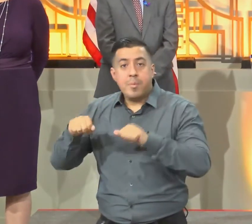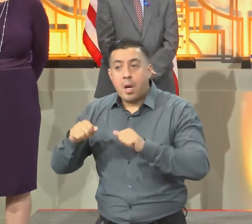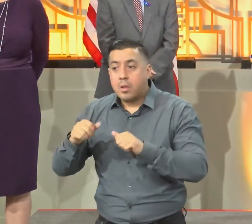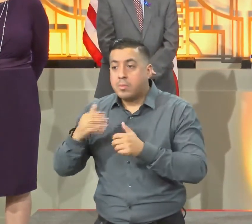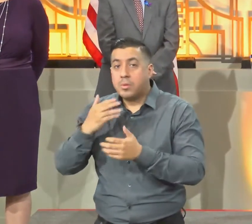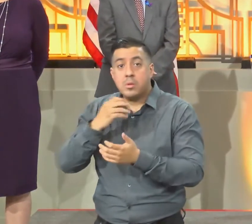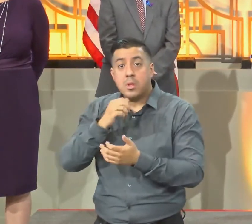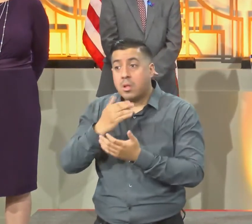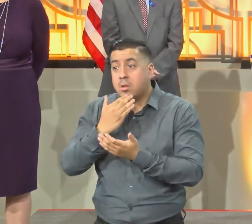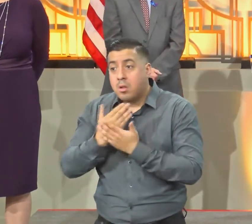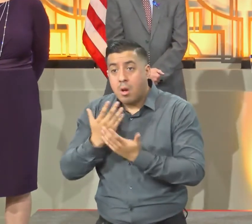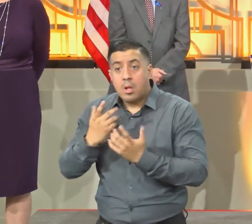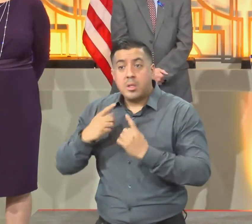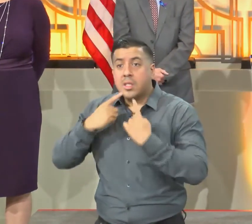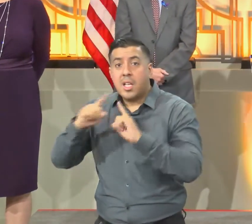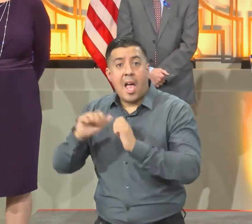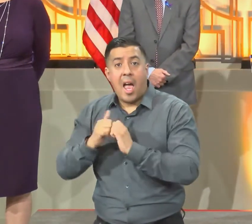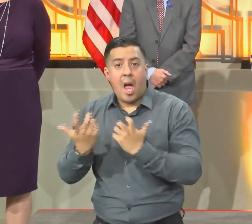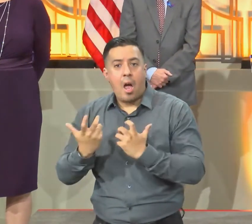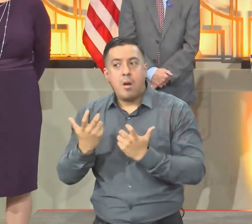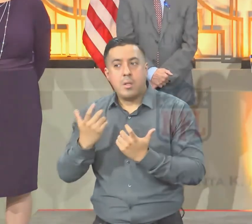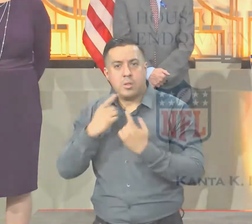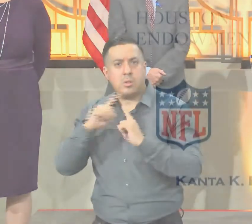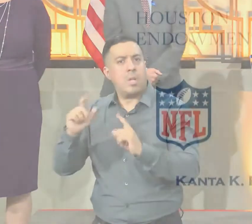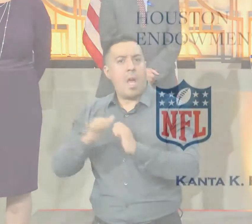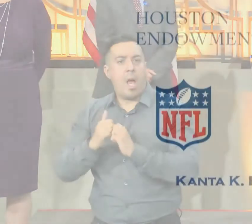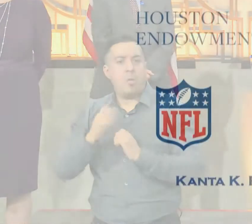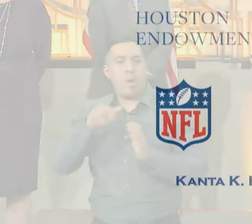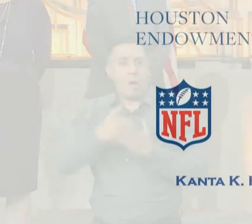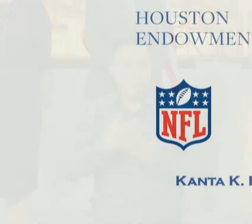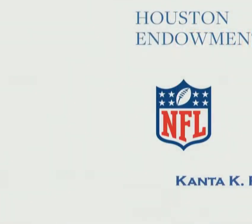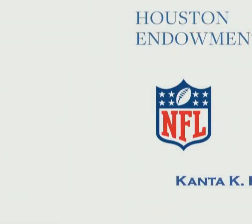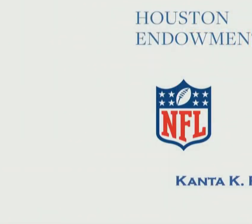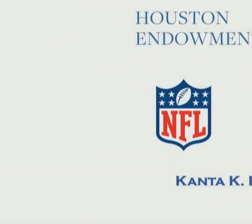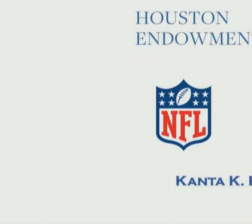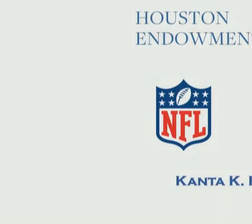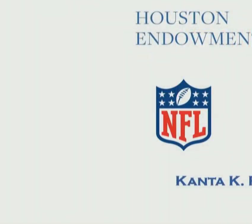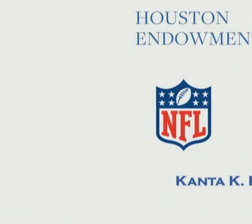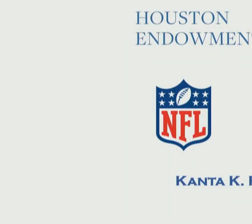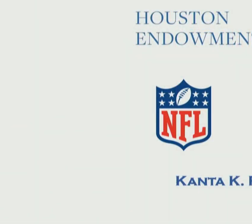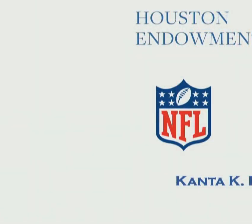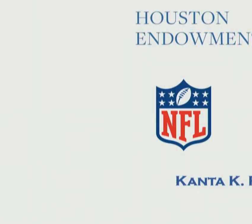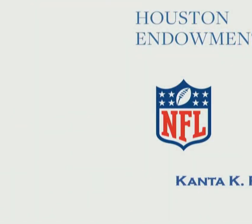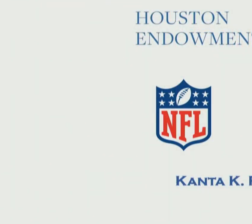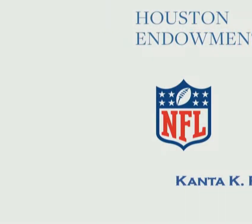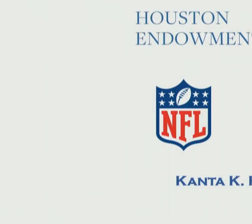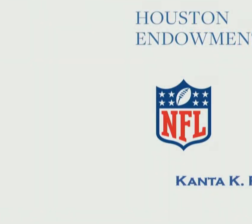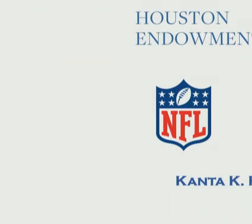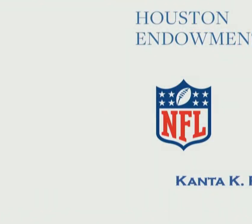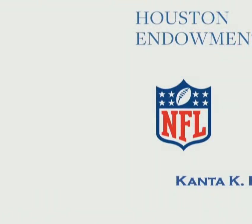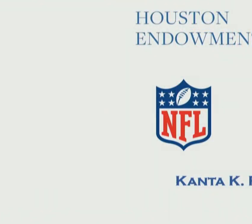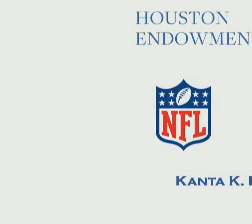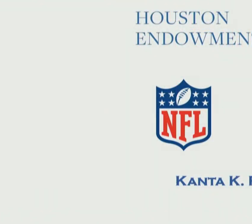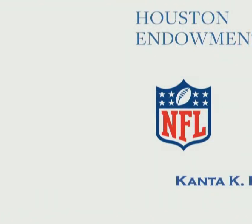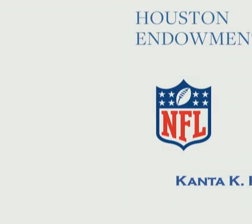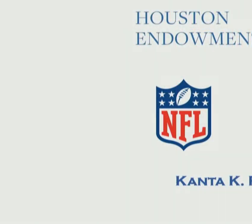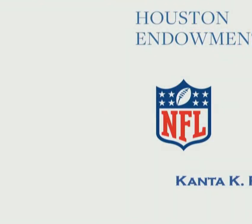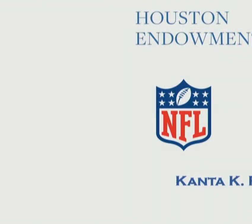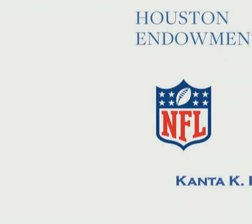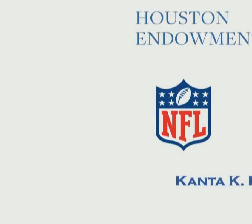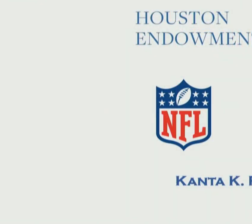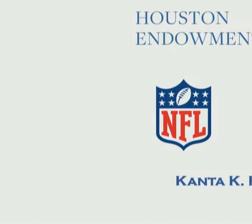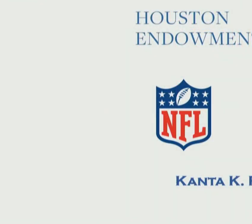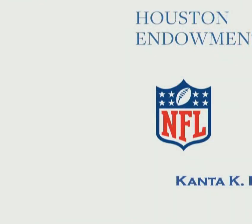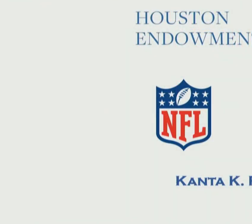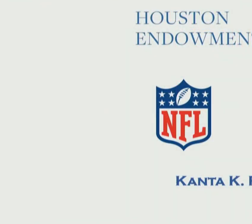without the financial support of the Houston Endowment, Freeze Foundation, Grant Me, the Wisdom Foundation,